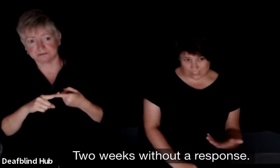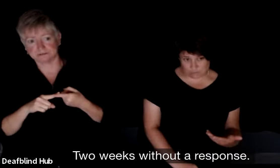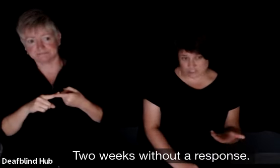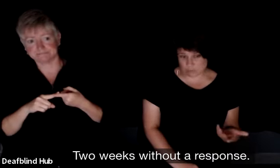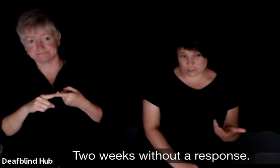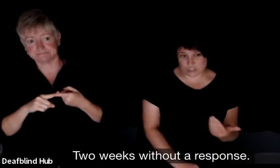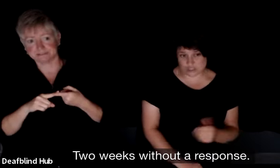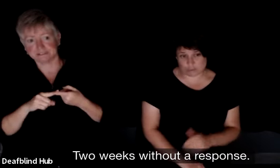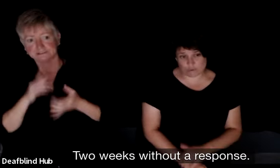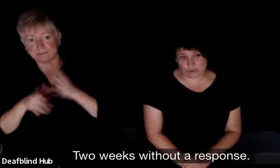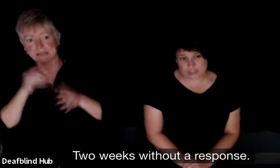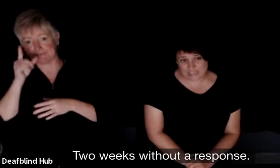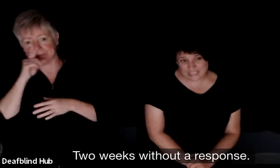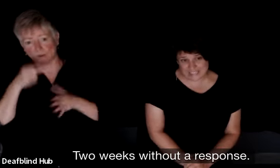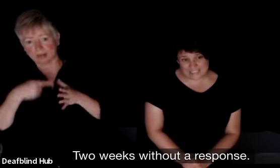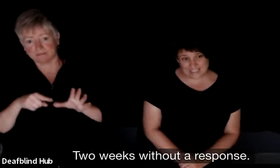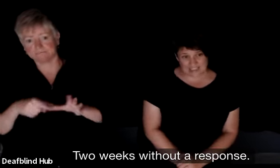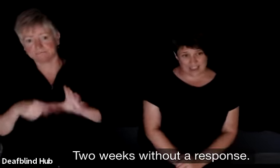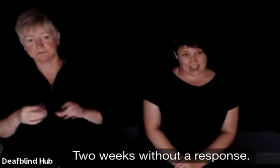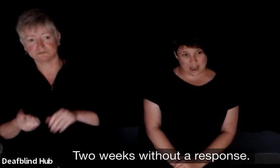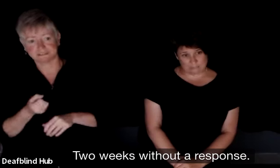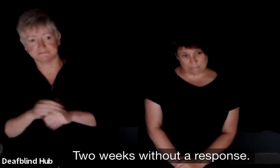were getting responded to more frequently.